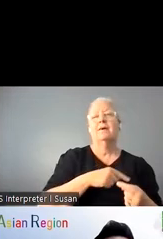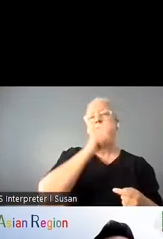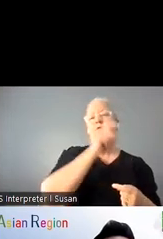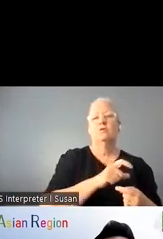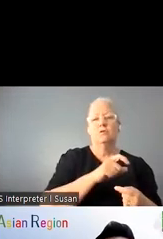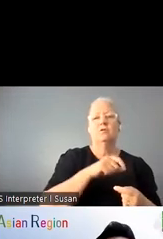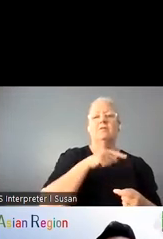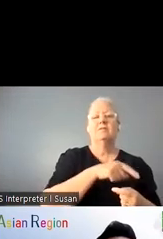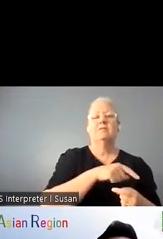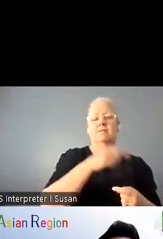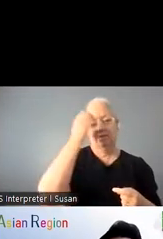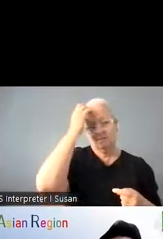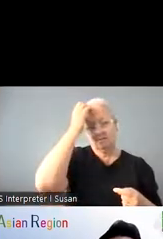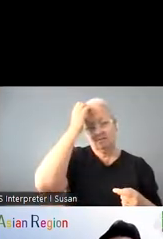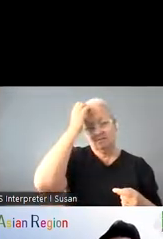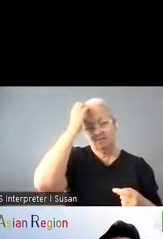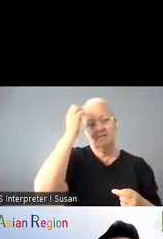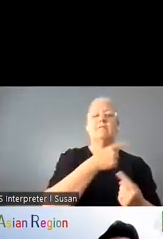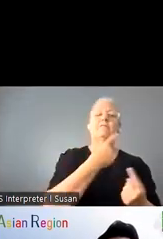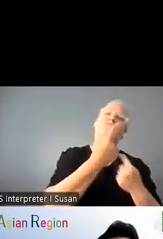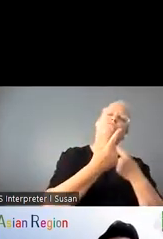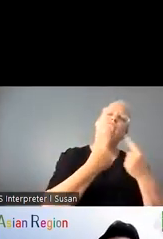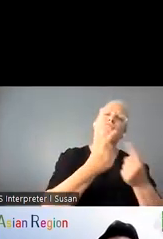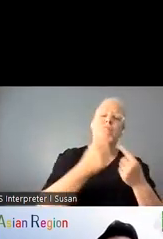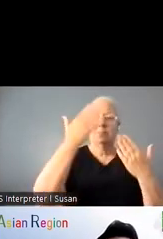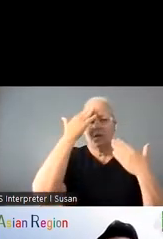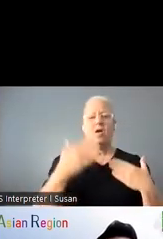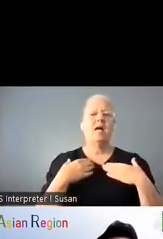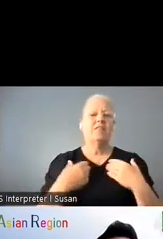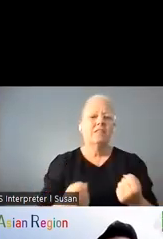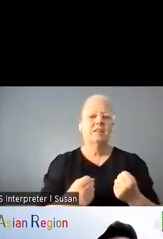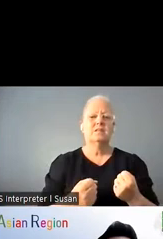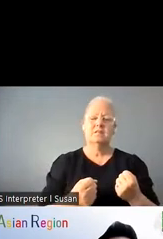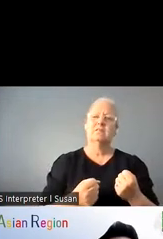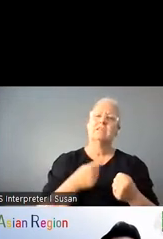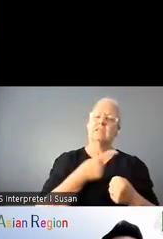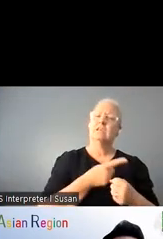who speaks about mental health, very strong mental health advocate,